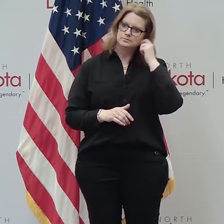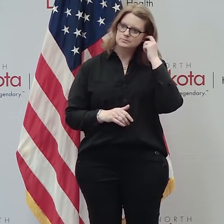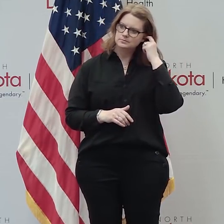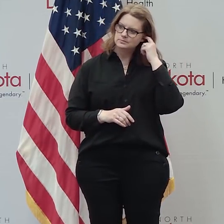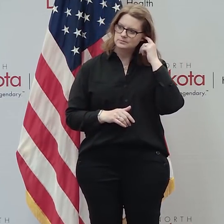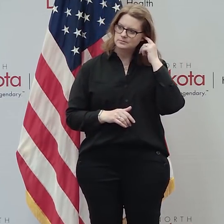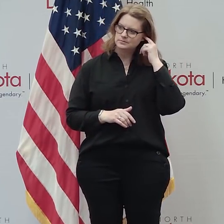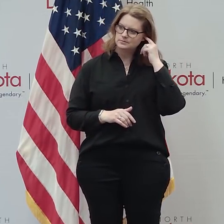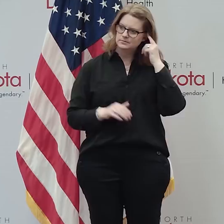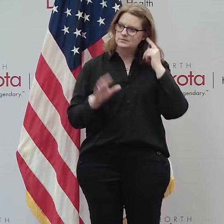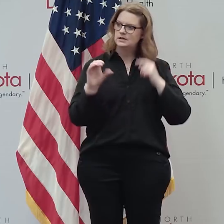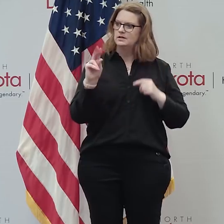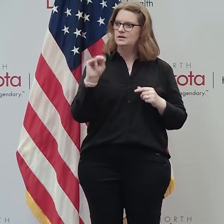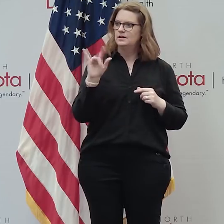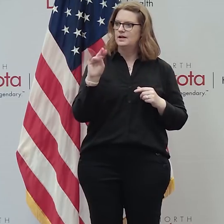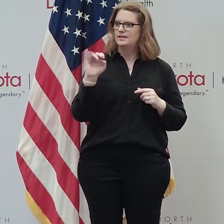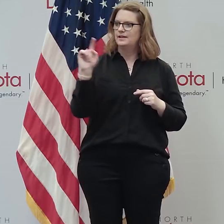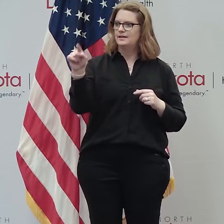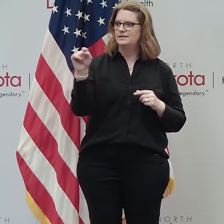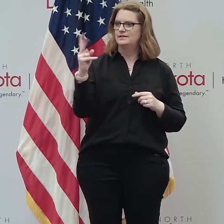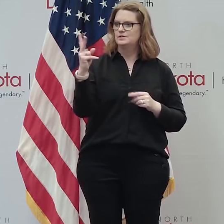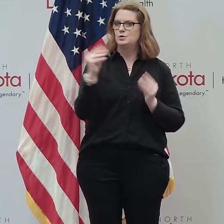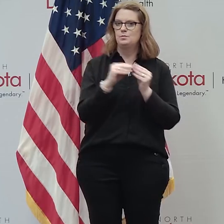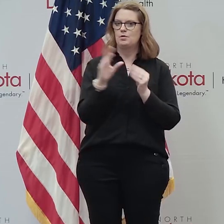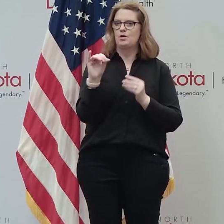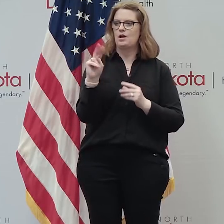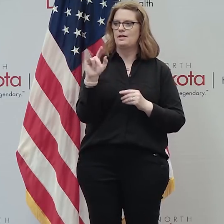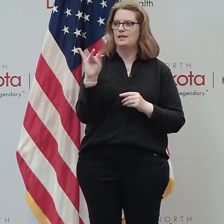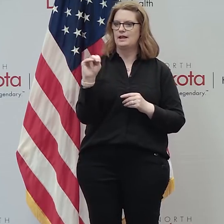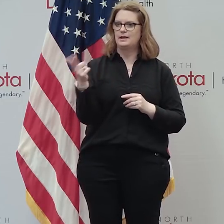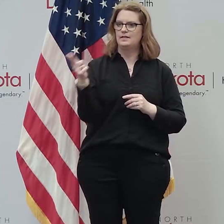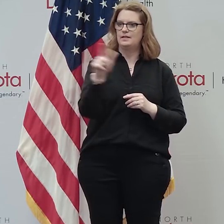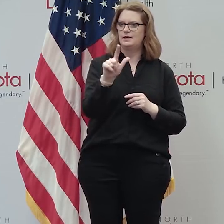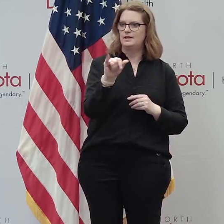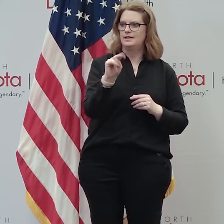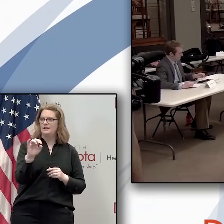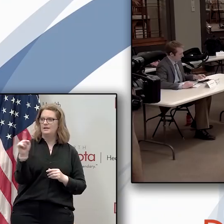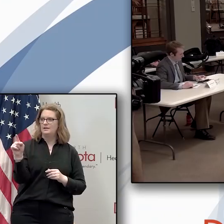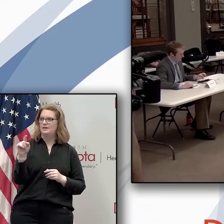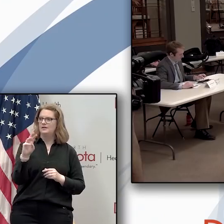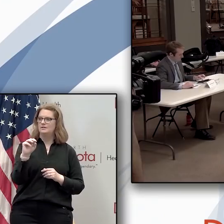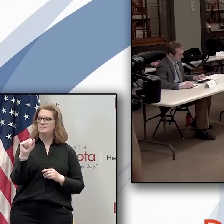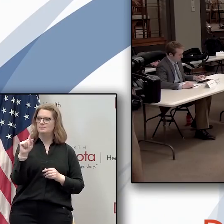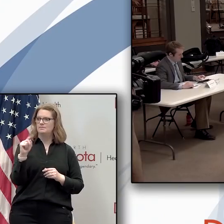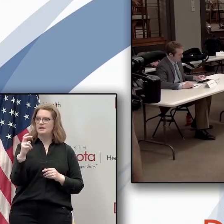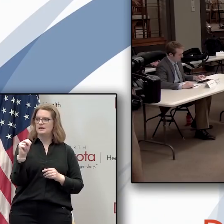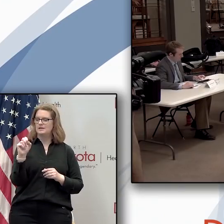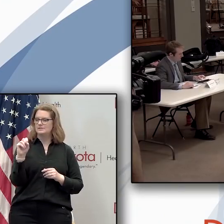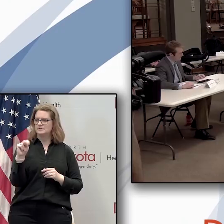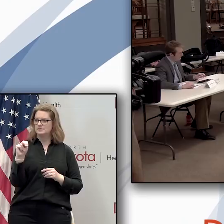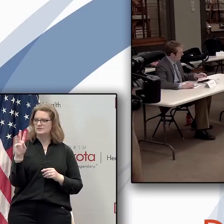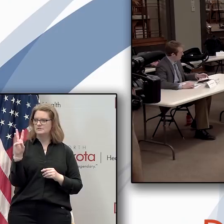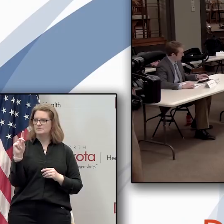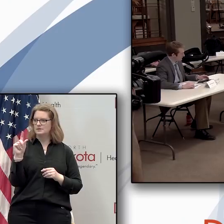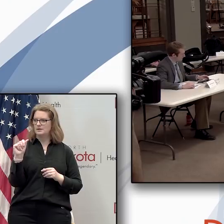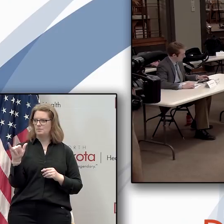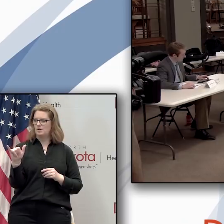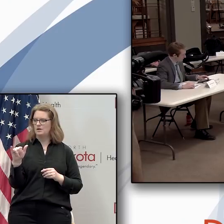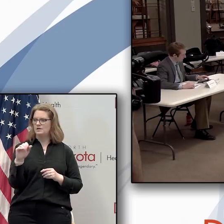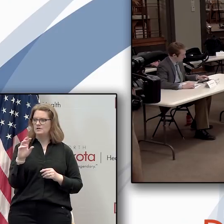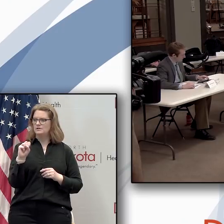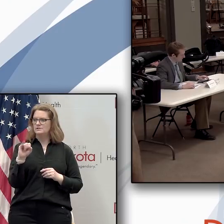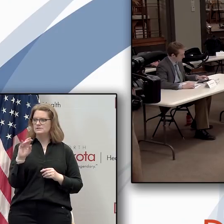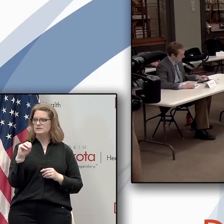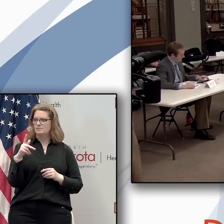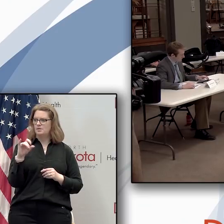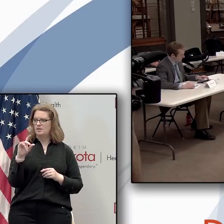Okay, I'm going to go online, 2 more online, and then back to Lane. Matt Henson, WDAY. Simplot